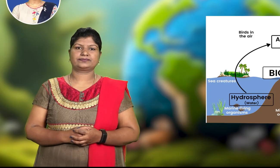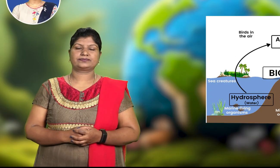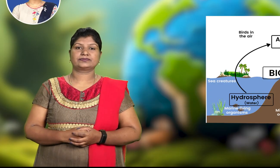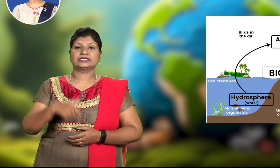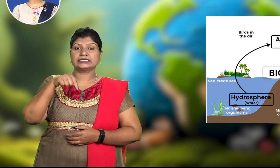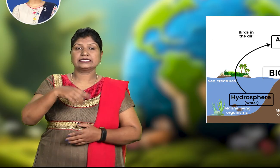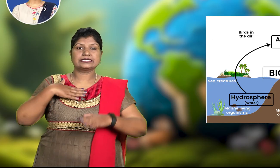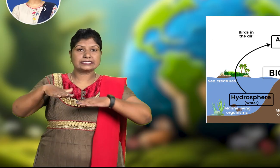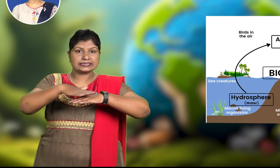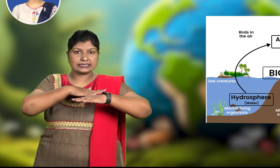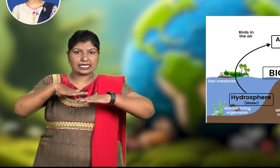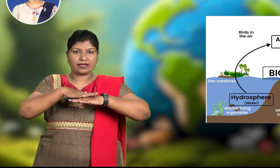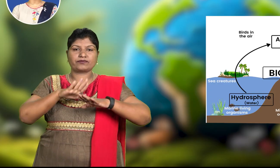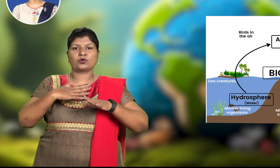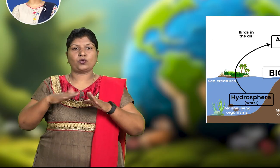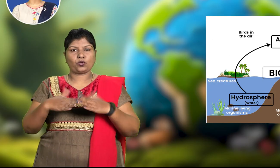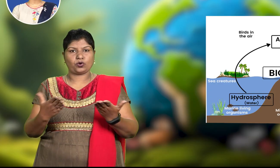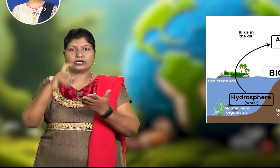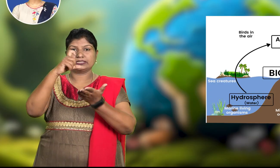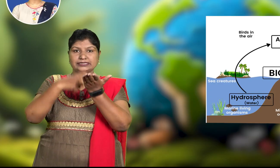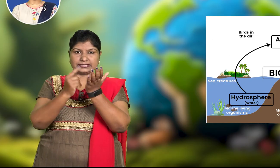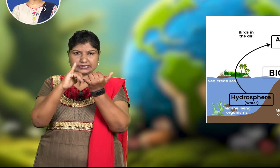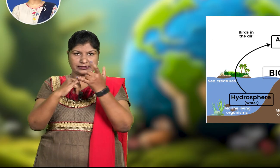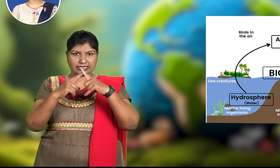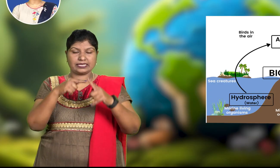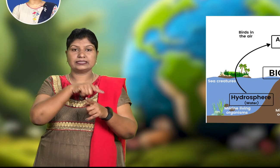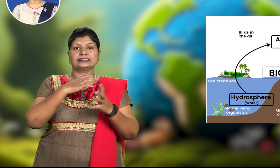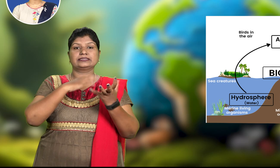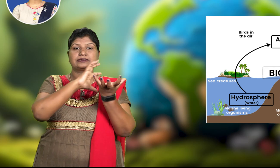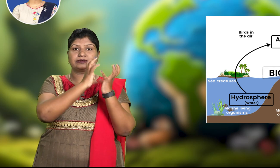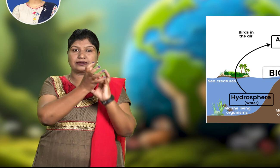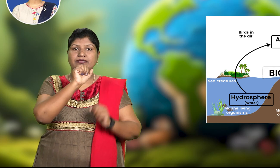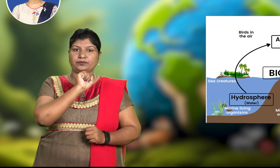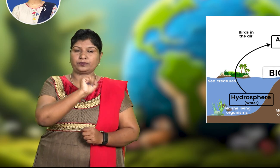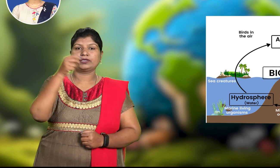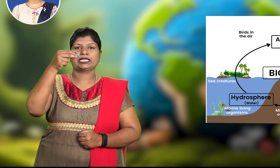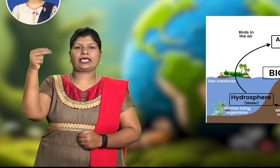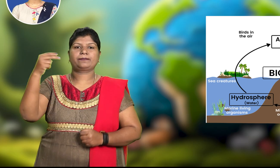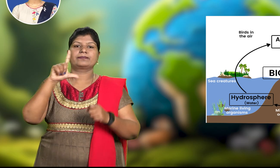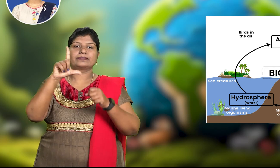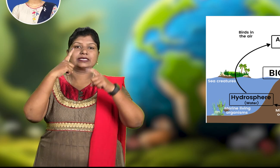The surface or crust of the Earth is called lithosphere.